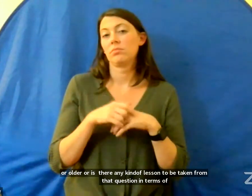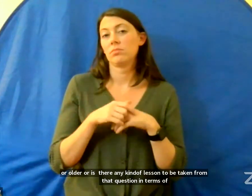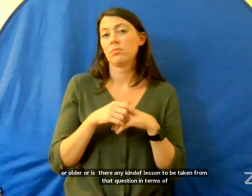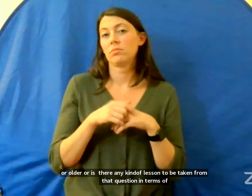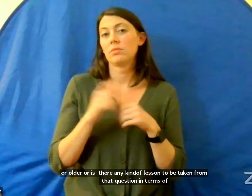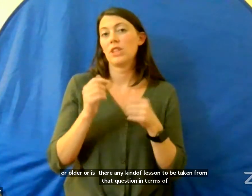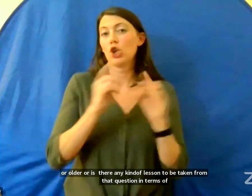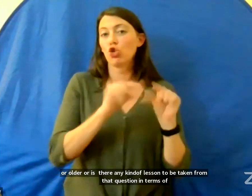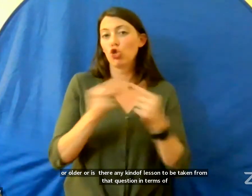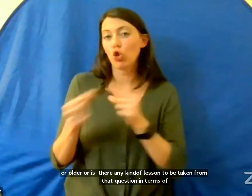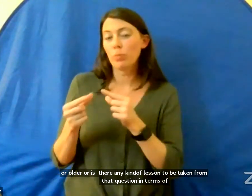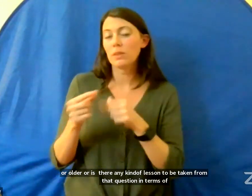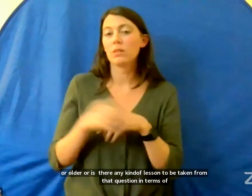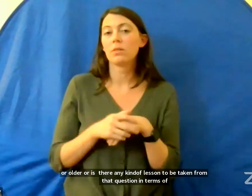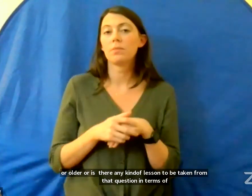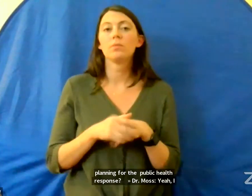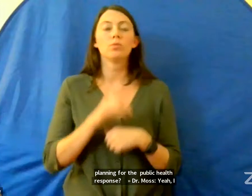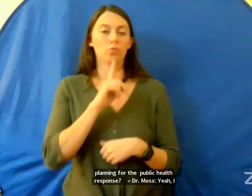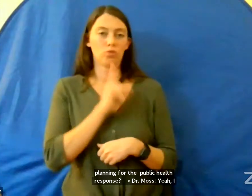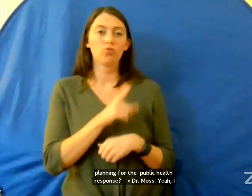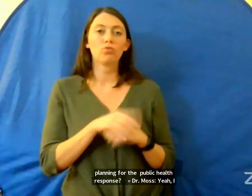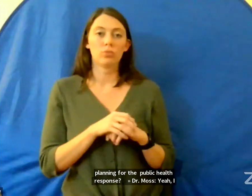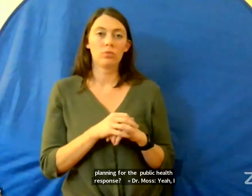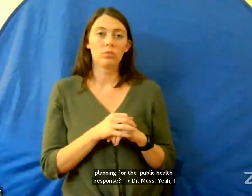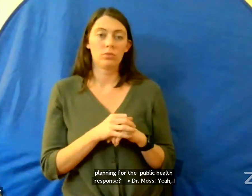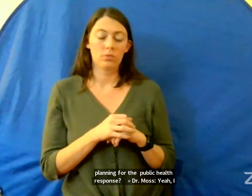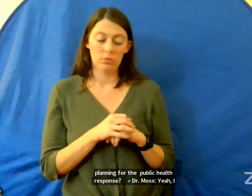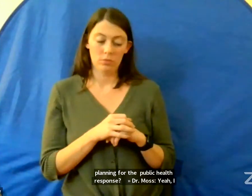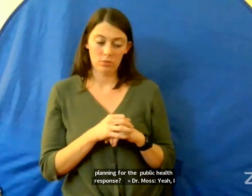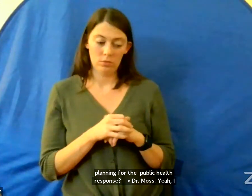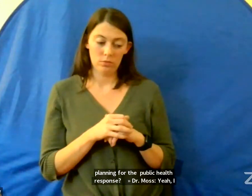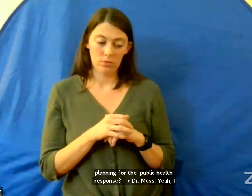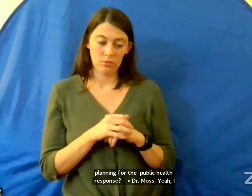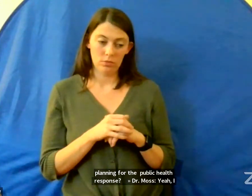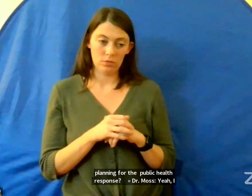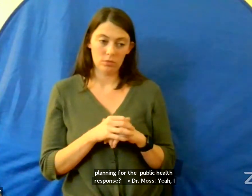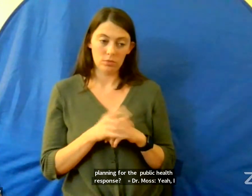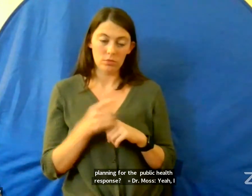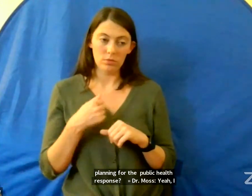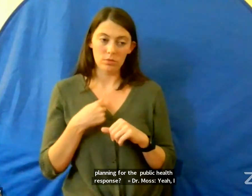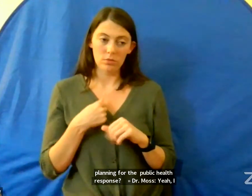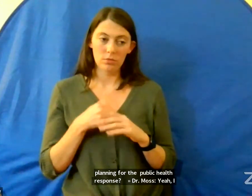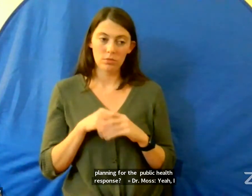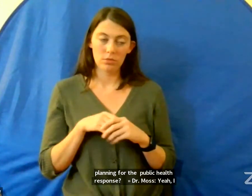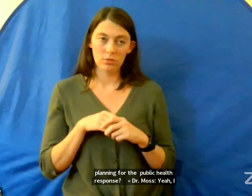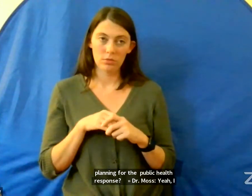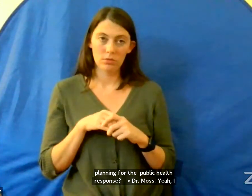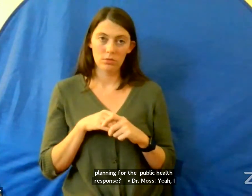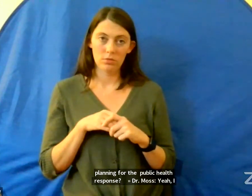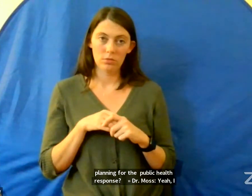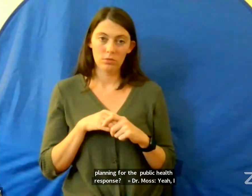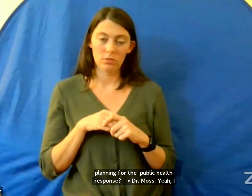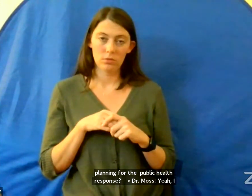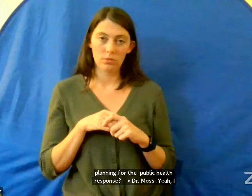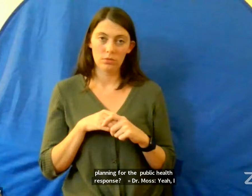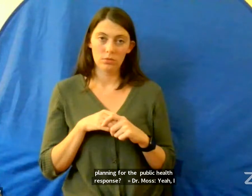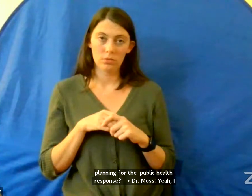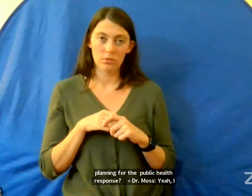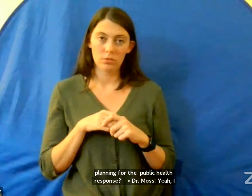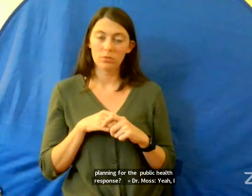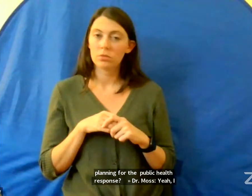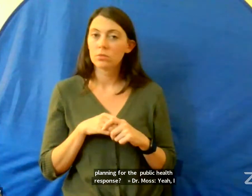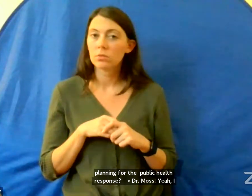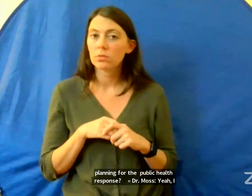I showed them very briefly. And I haven't looked. We do have sort of age and